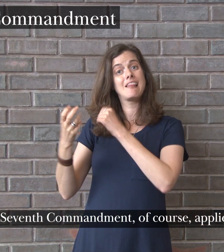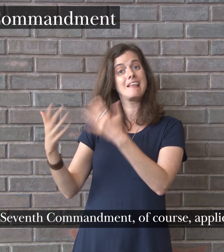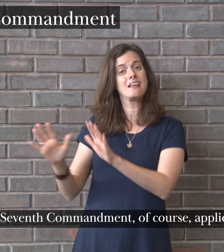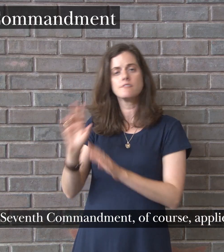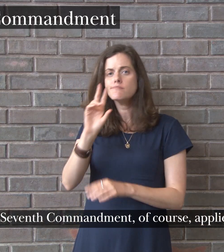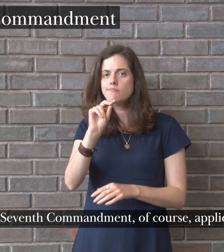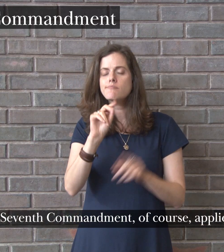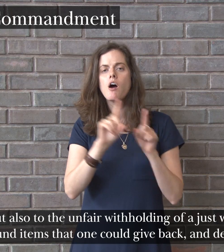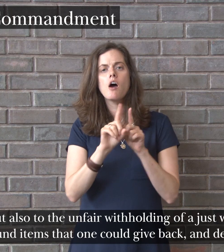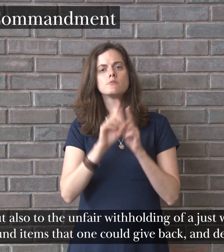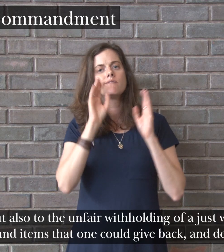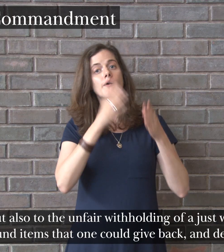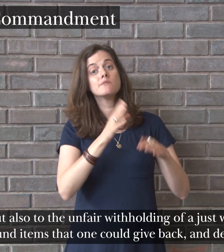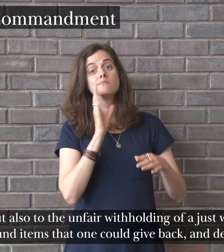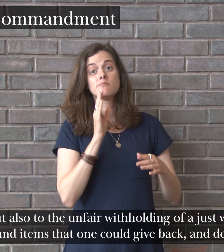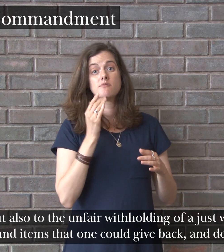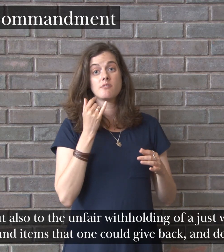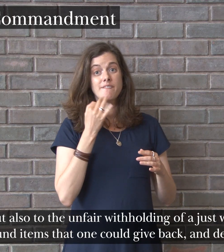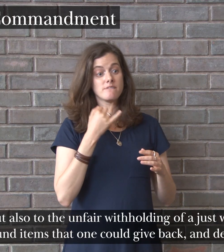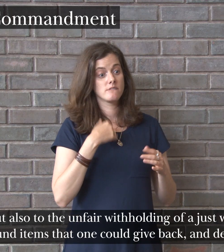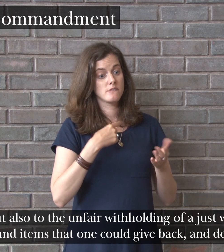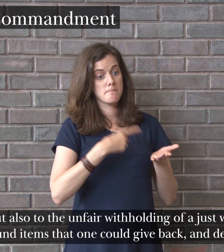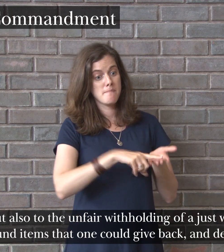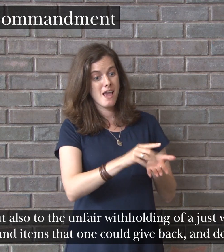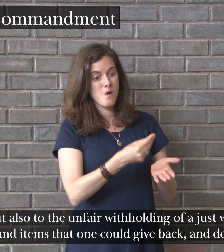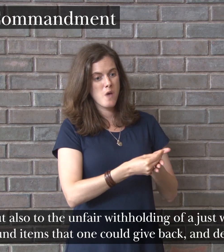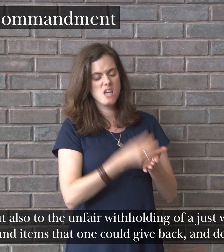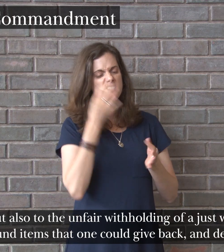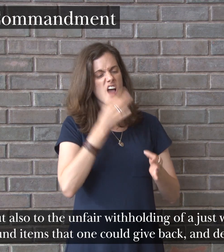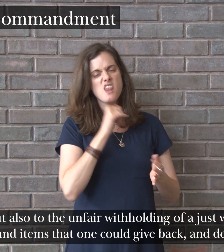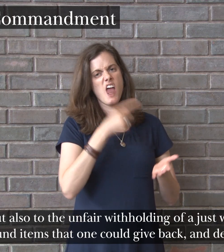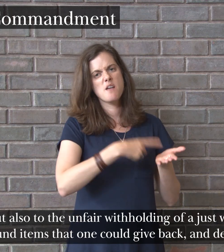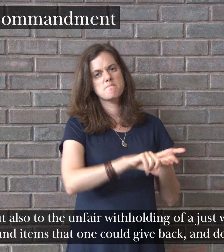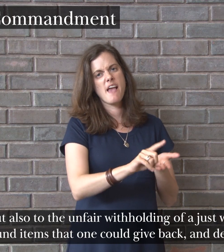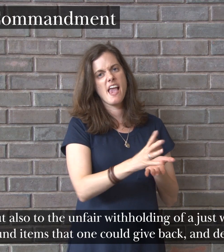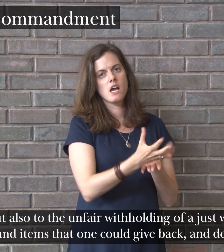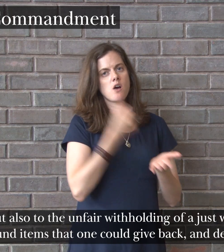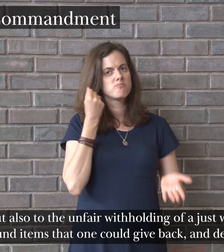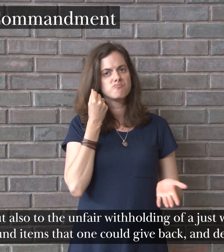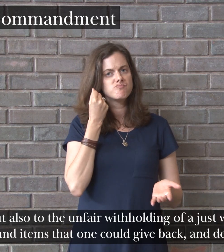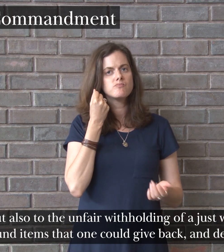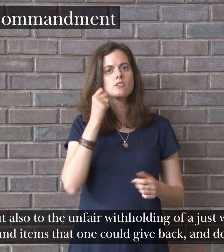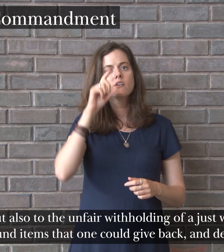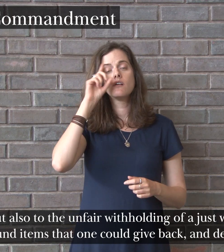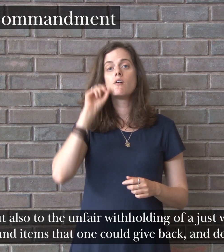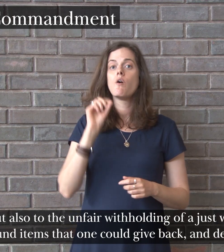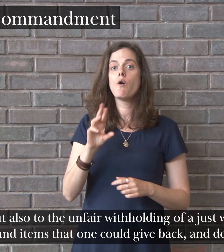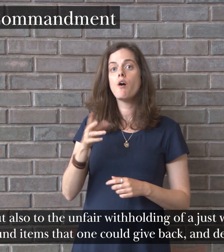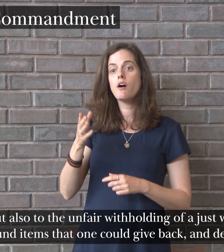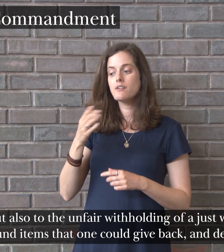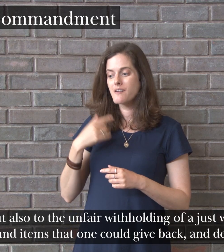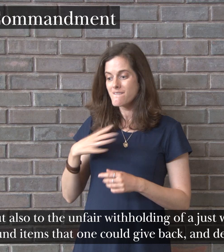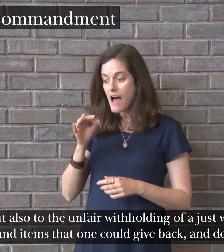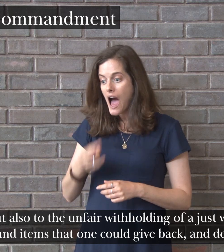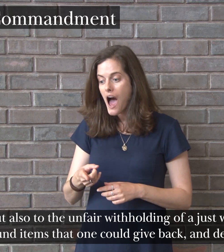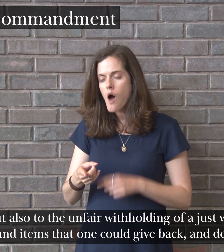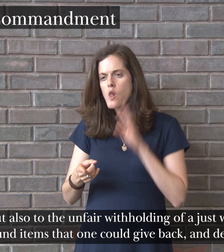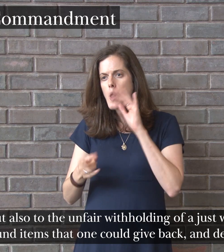not only to stealing, but also to the unfair withholding of a just wage, the keeping of found items that one